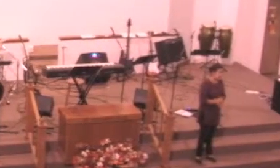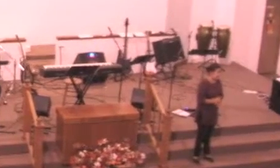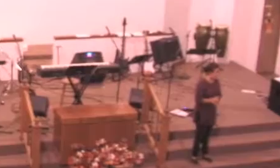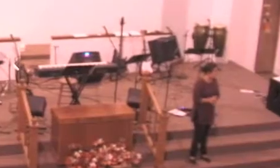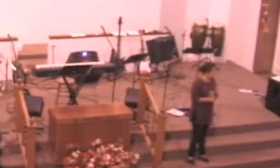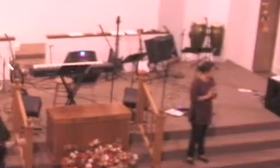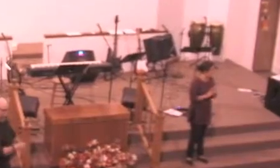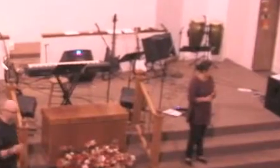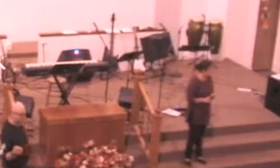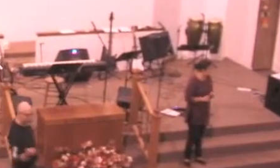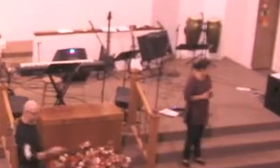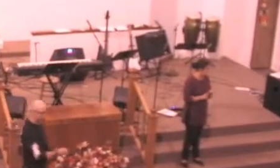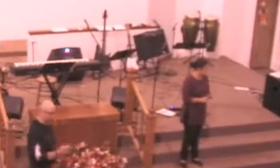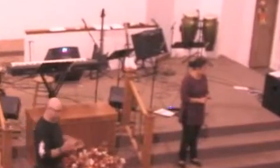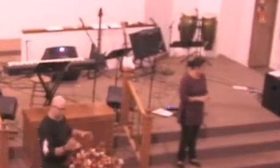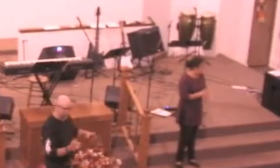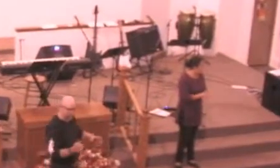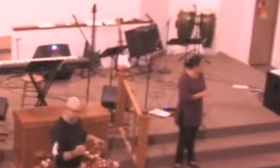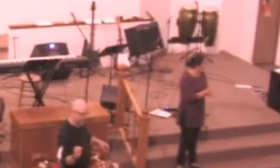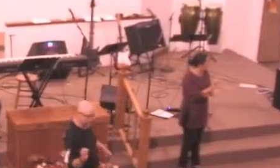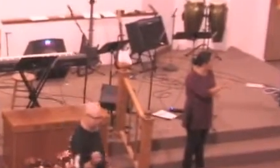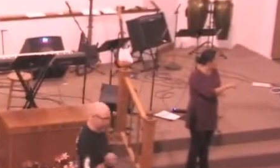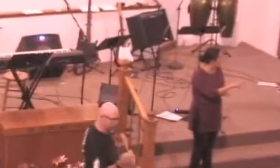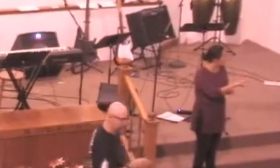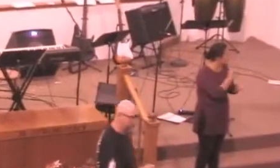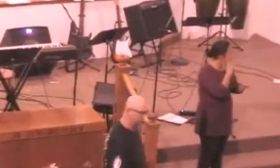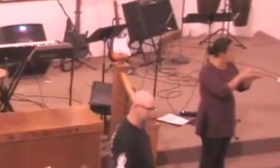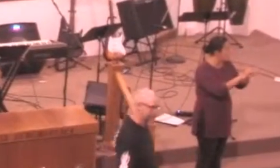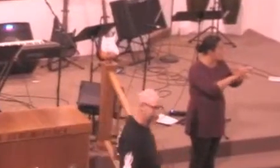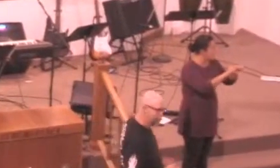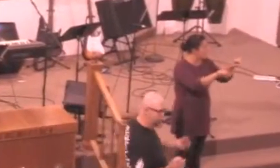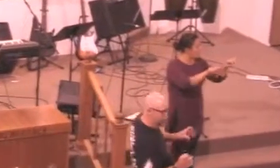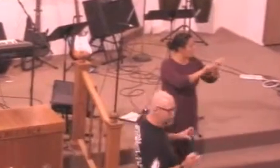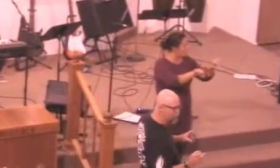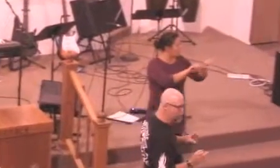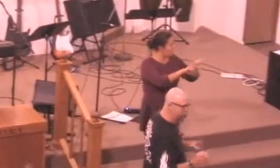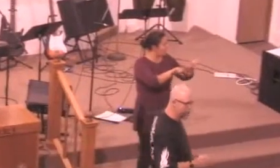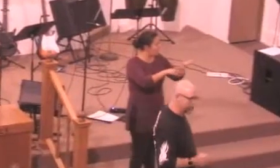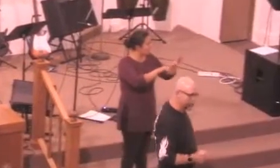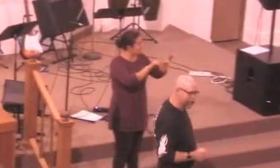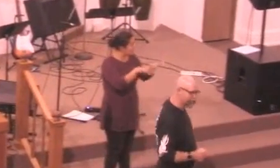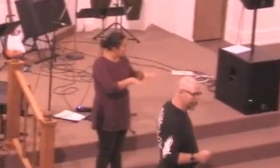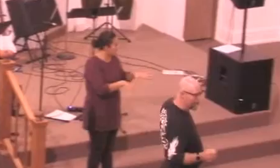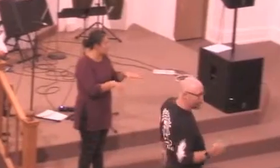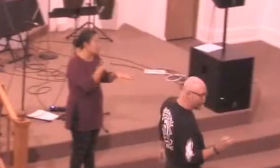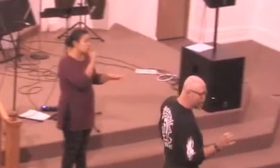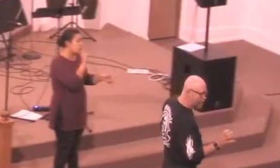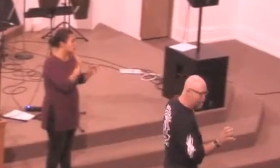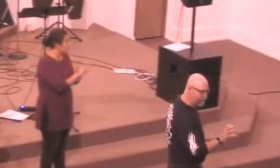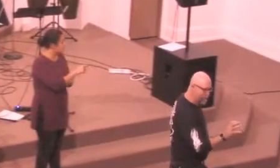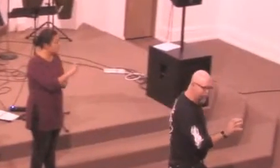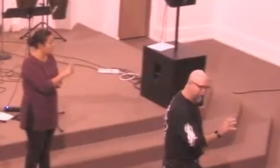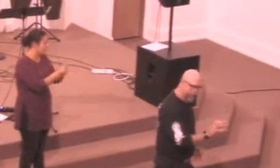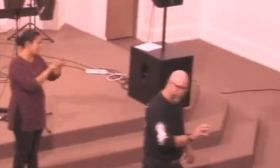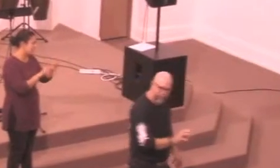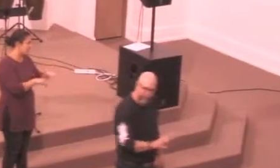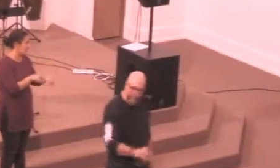And the thing's scrolling across the bottom. Woo! This is a test of the emergency broadcast. Woo! Please don't change your channel. Woo!